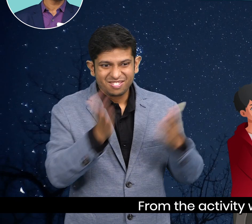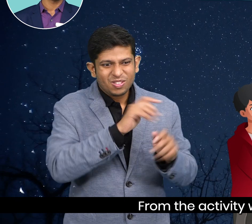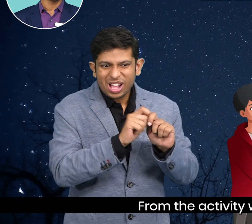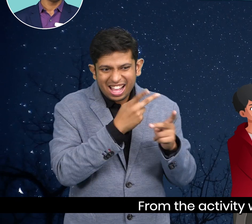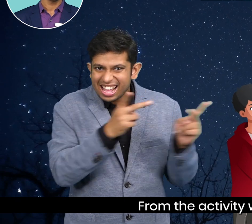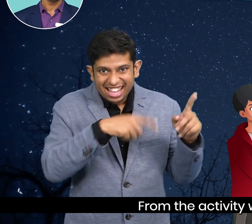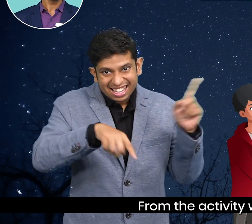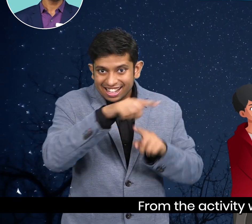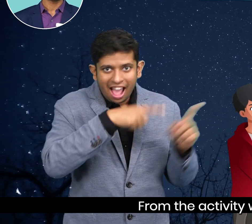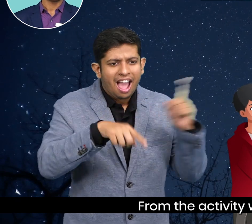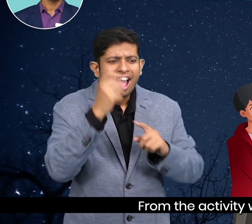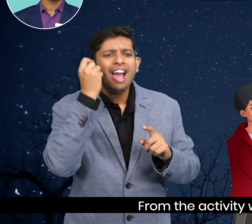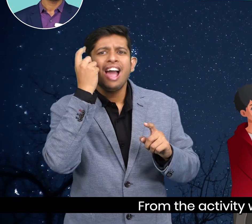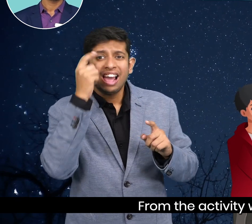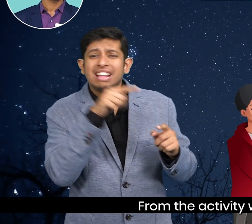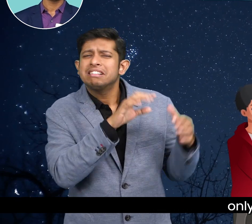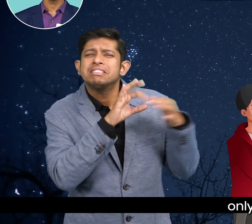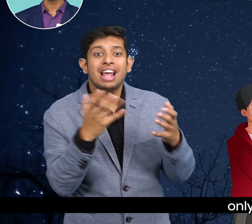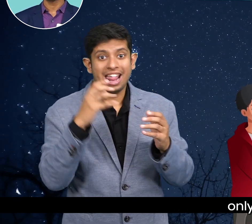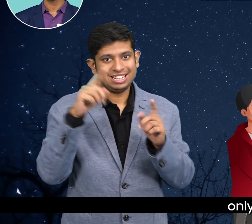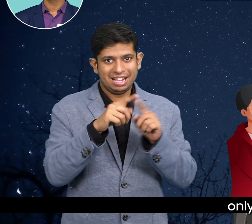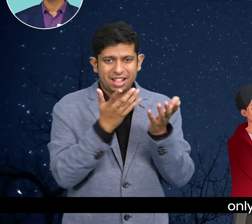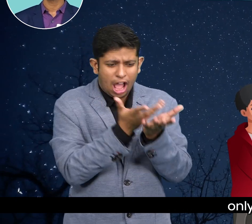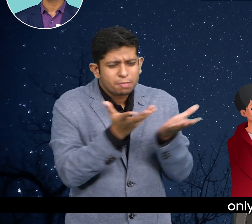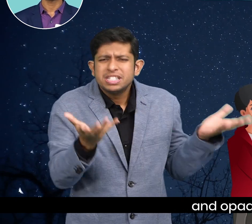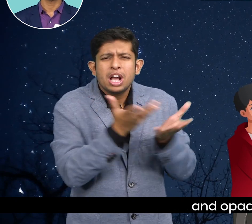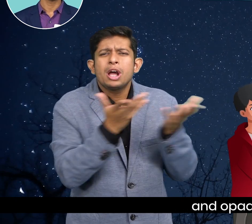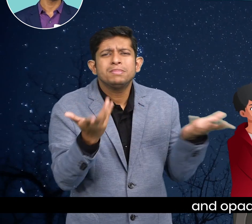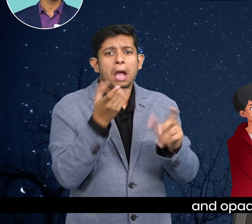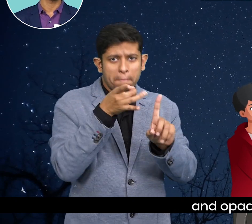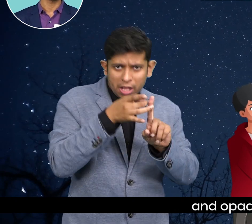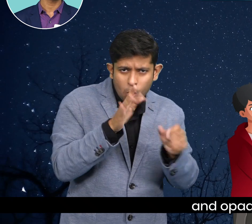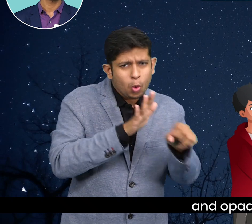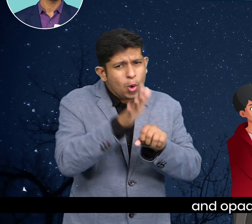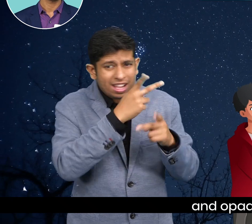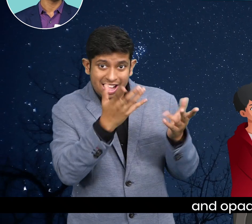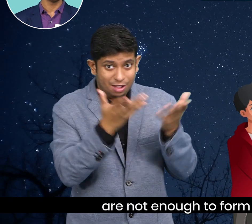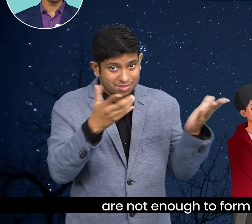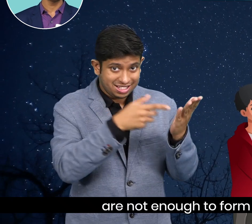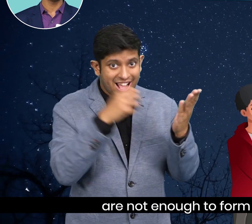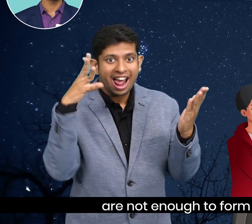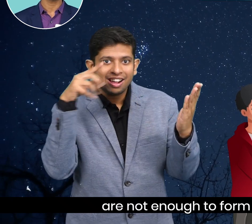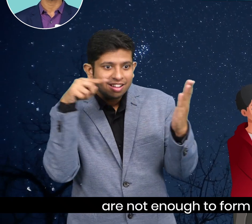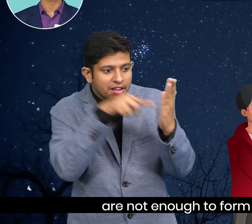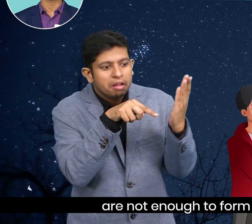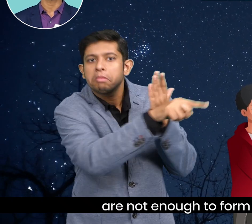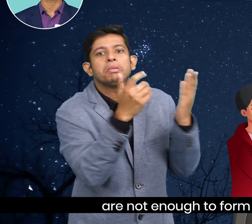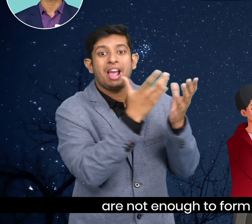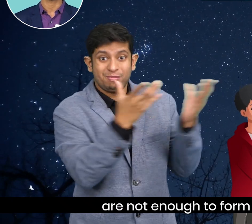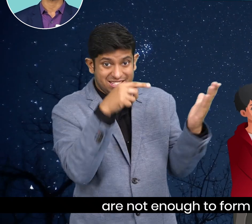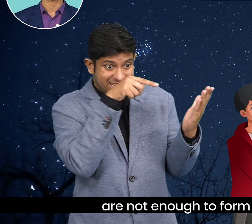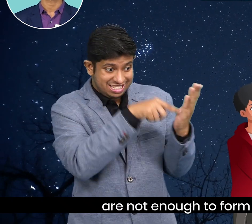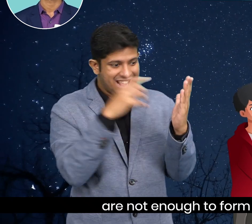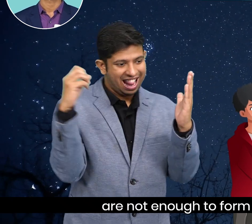From the activity, we understand that only light and opaque objects are not enough to form the shadow